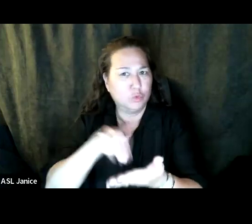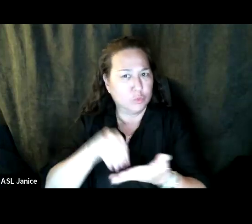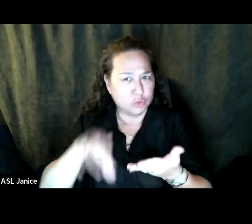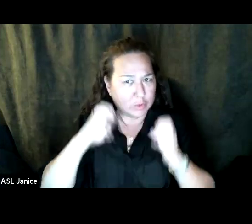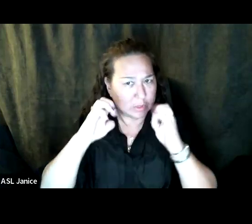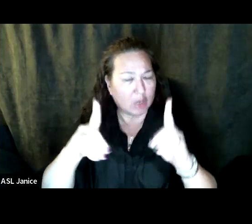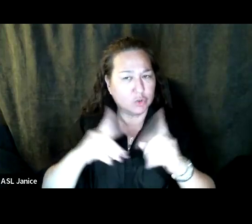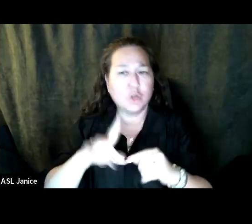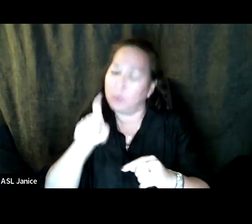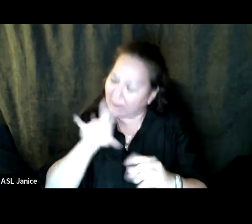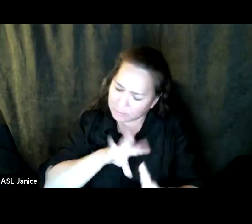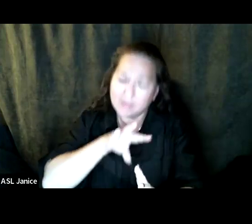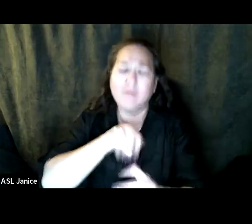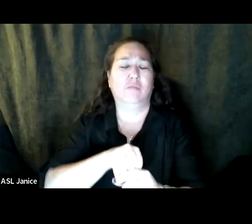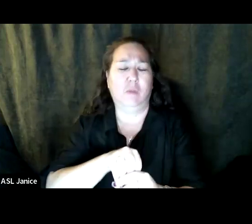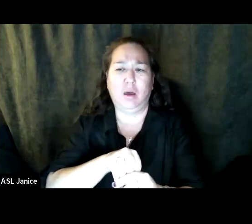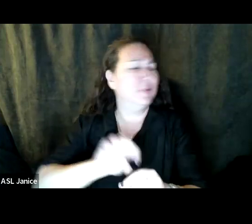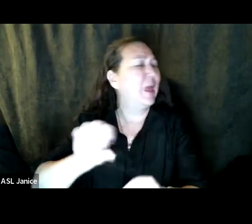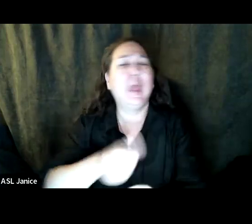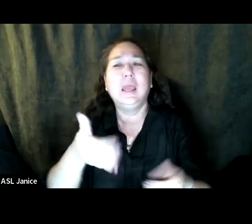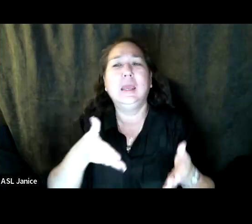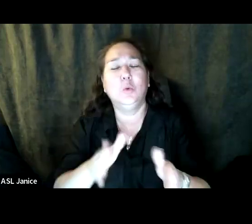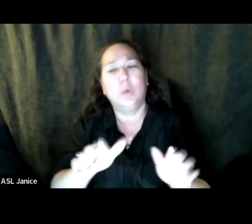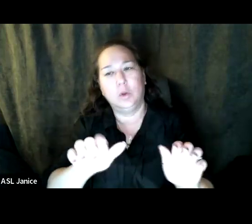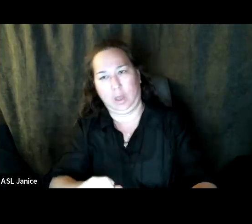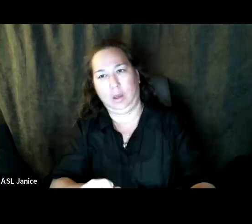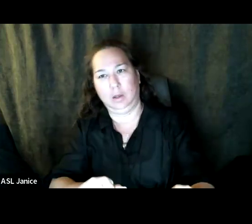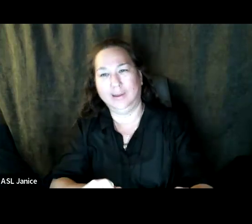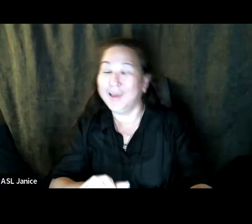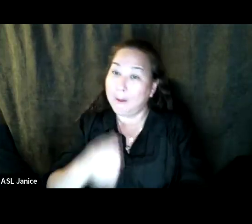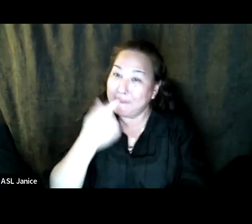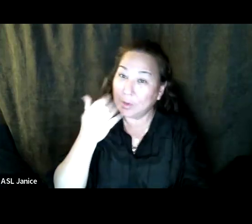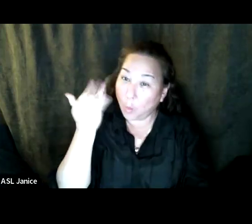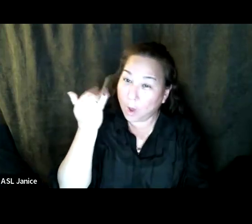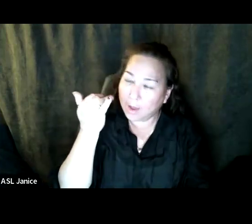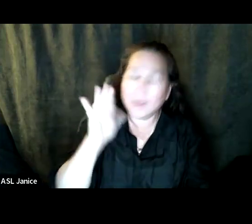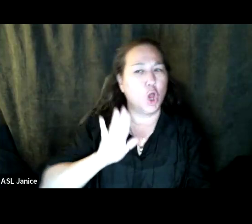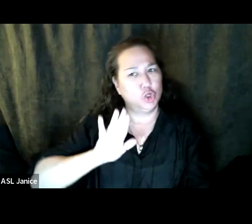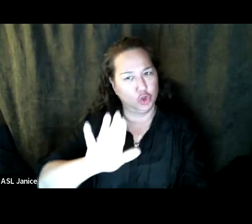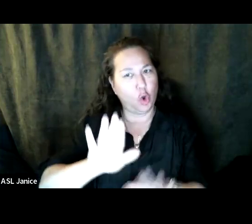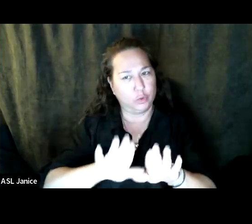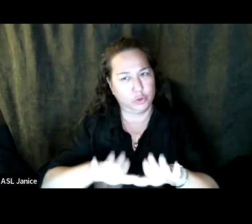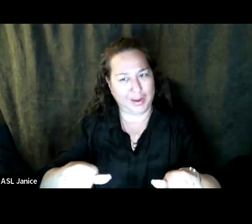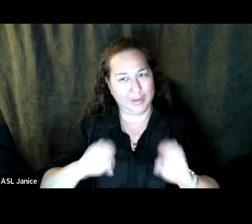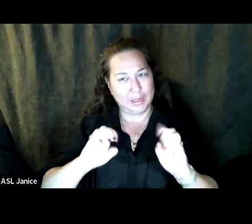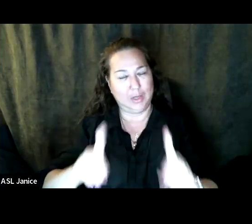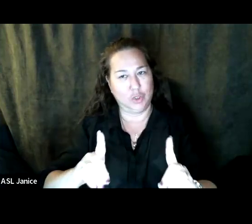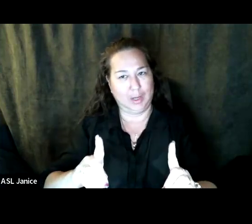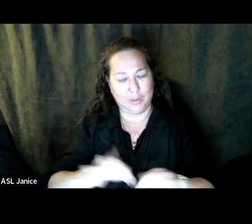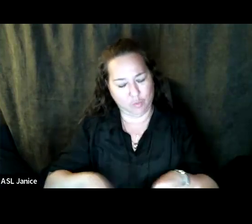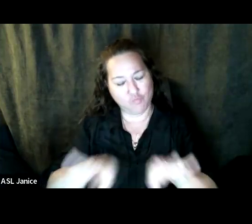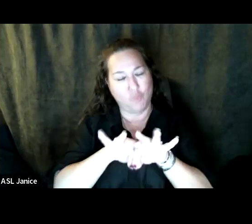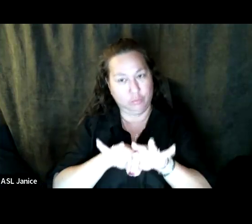involved any possible way you can, because it is your children's education. Thank you very much.